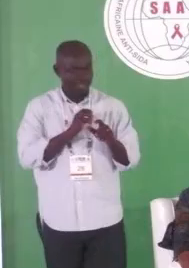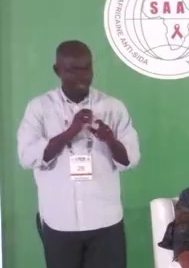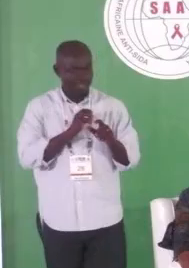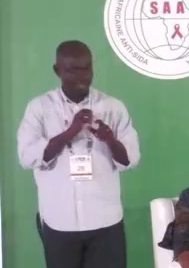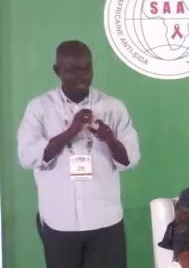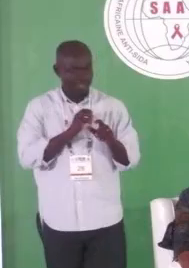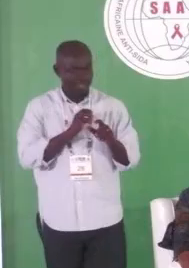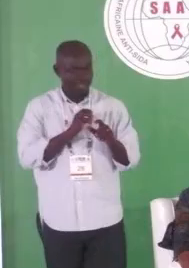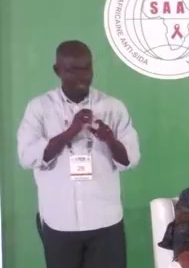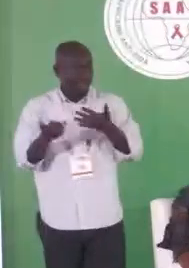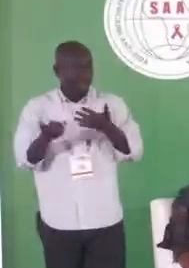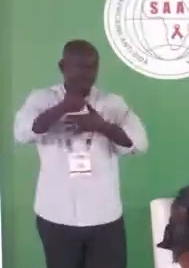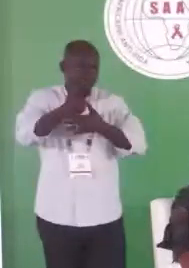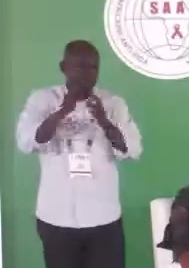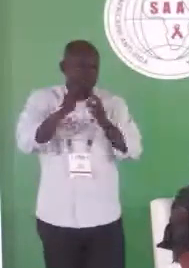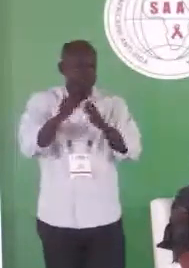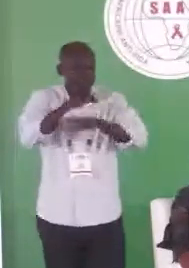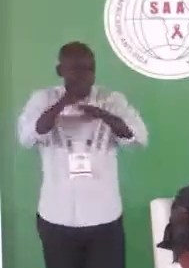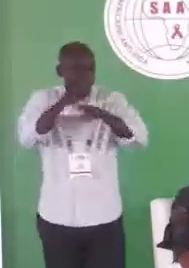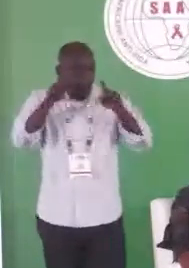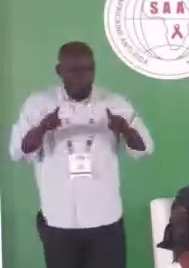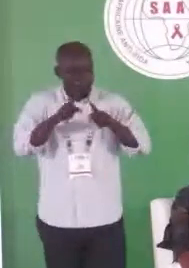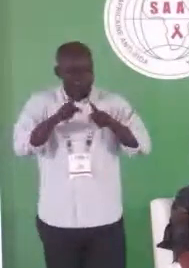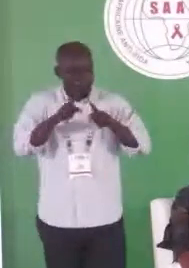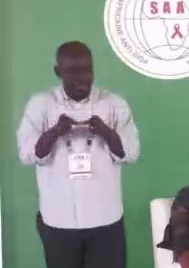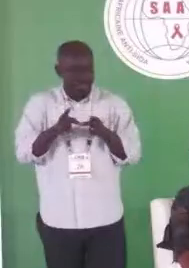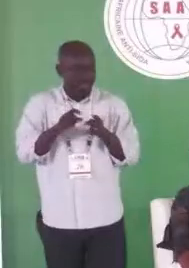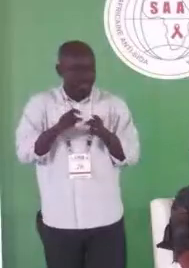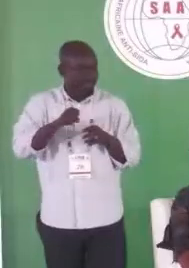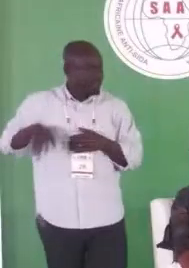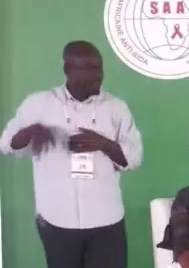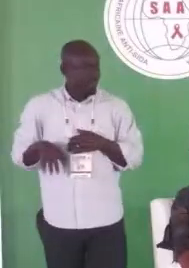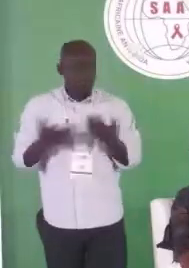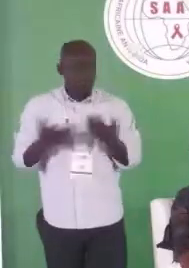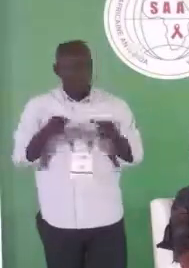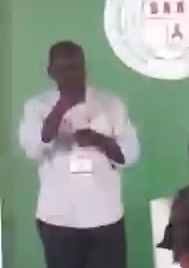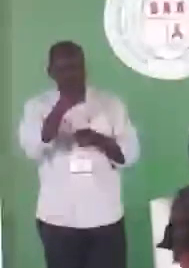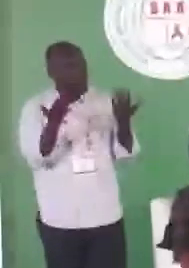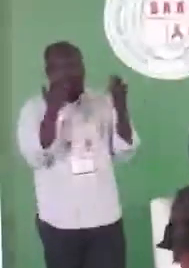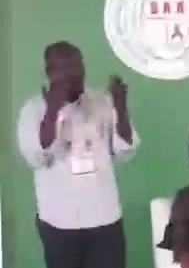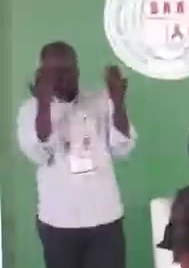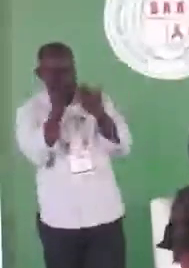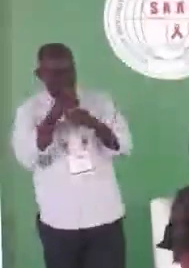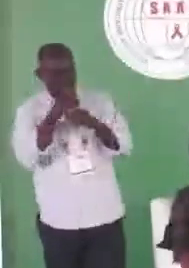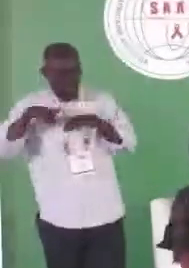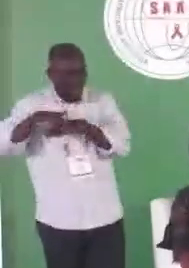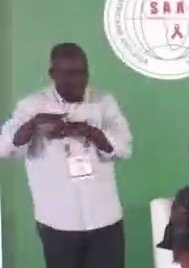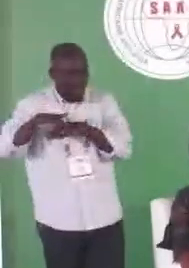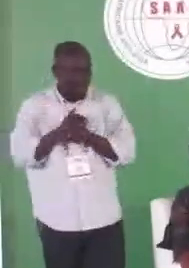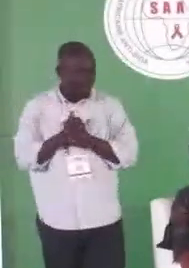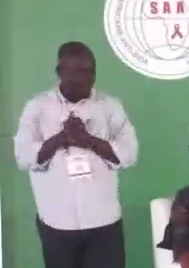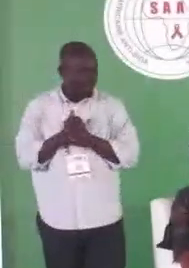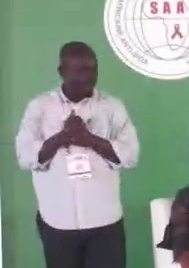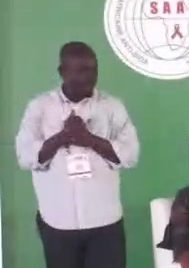terms of not leaving any hotspots. I think you mentioned about blind hotspots, Moko. We also, right at